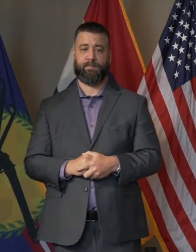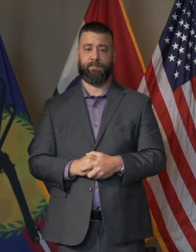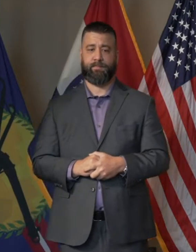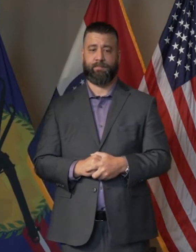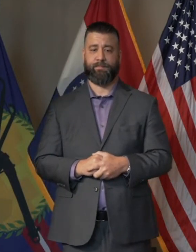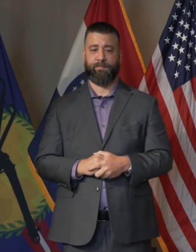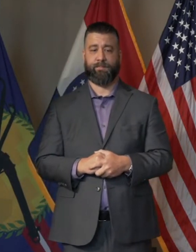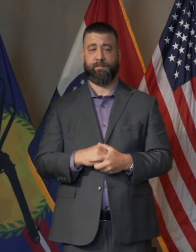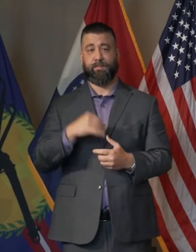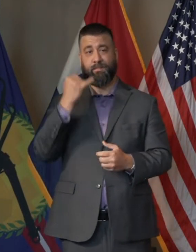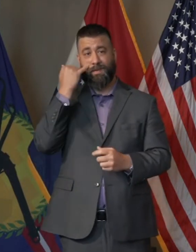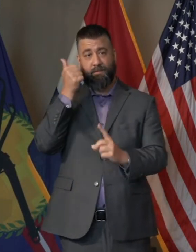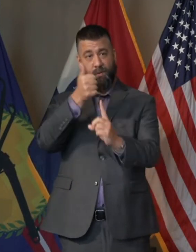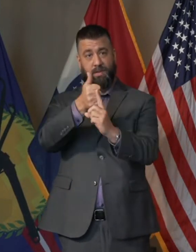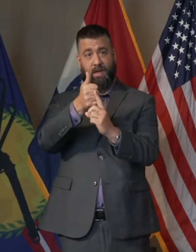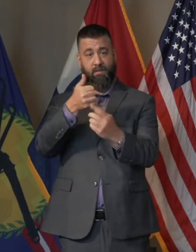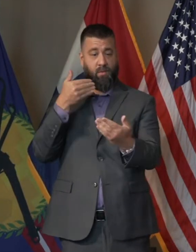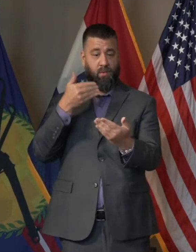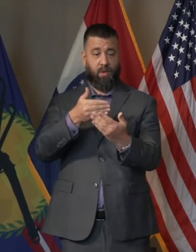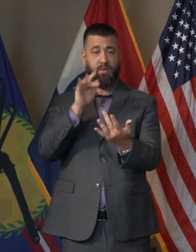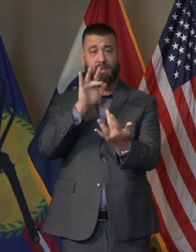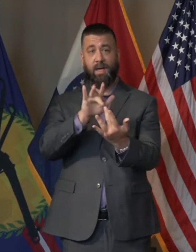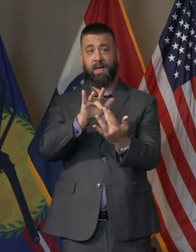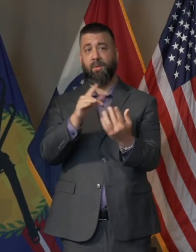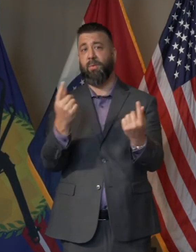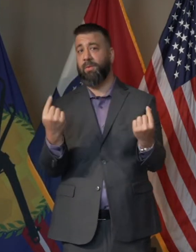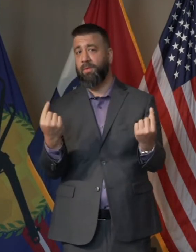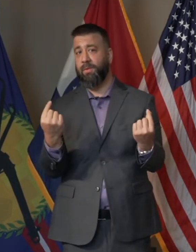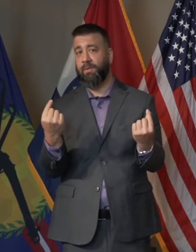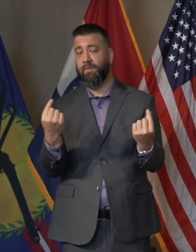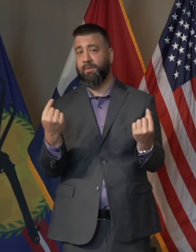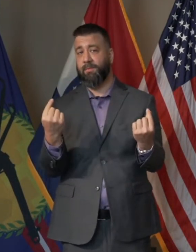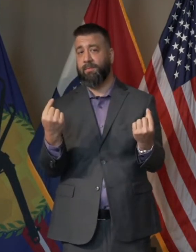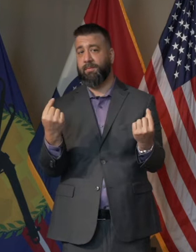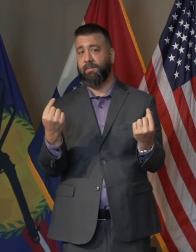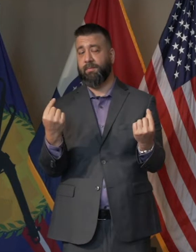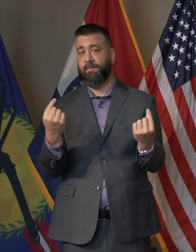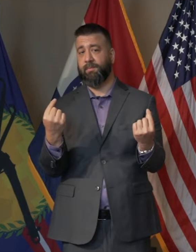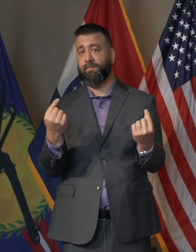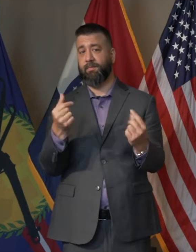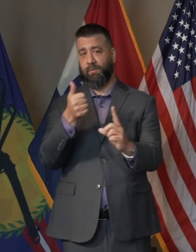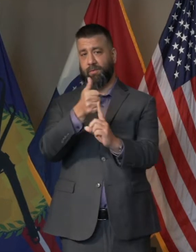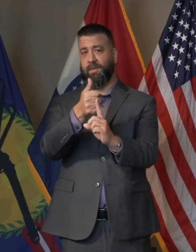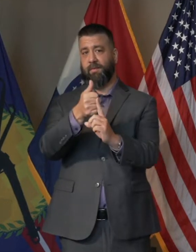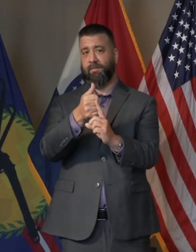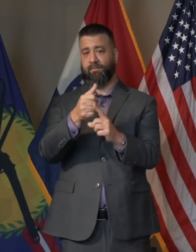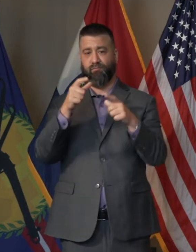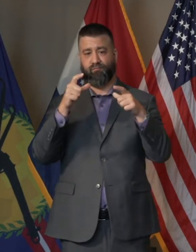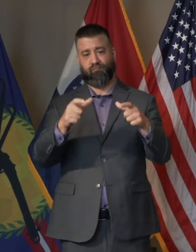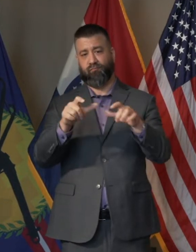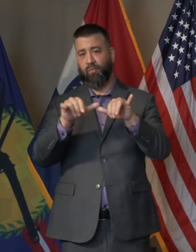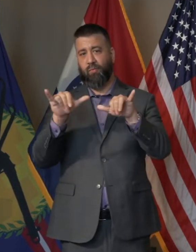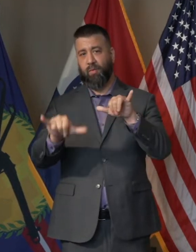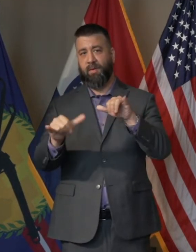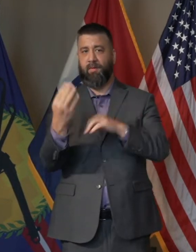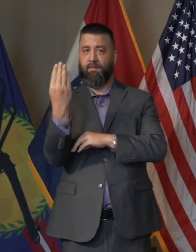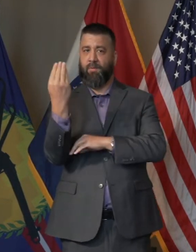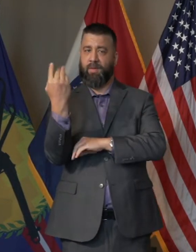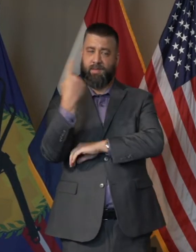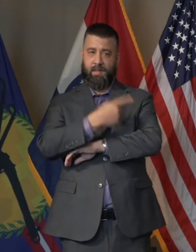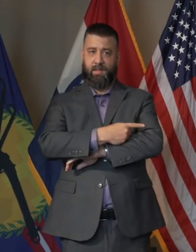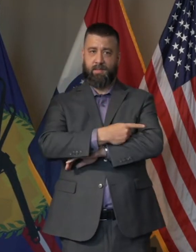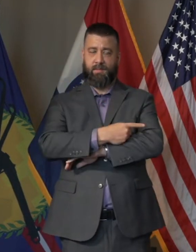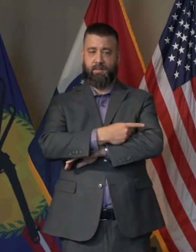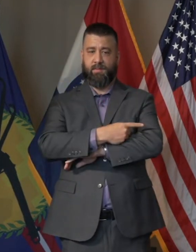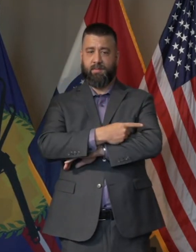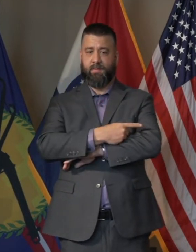So if you were a close contact of someone who's tested positive with COVID-19, then you have to quarantine for 14 days. 14 days